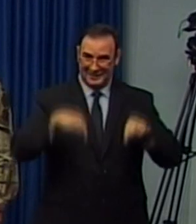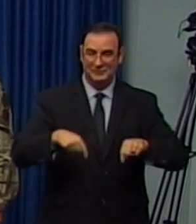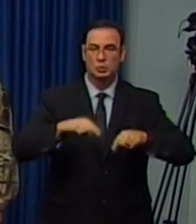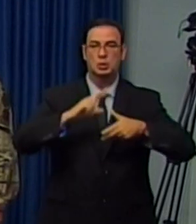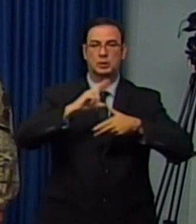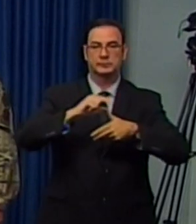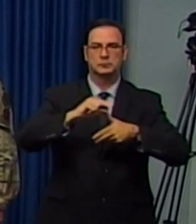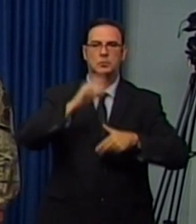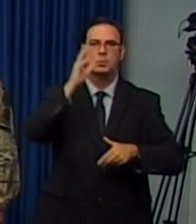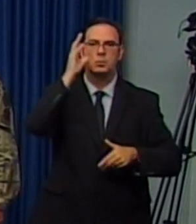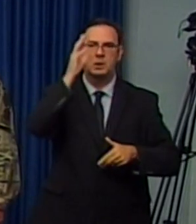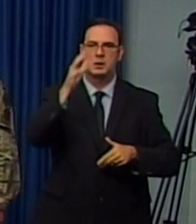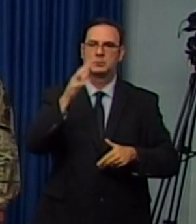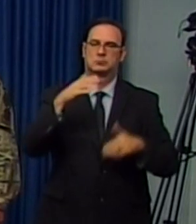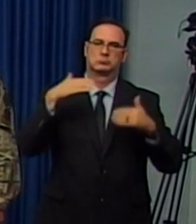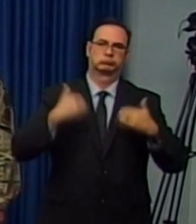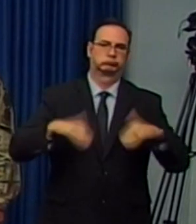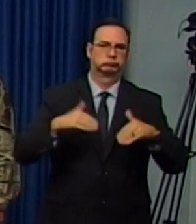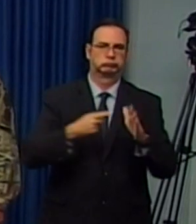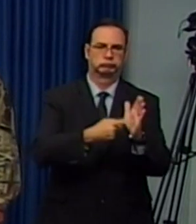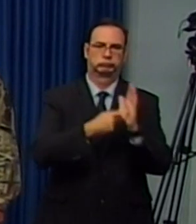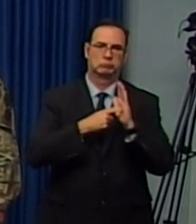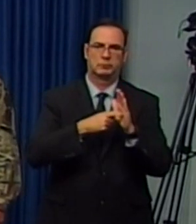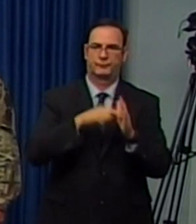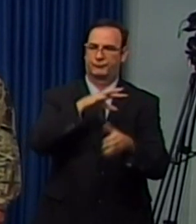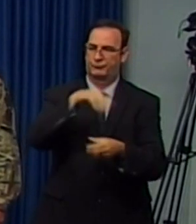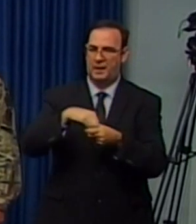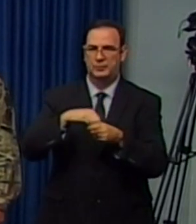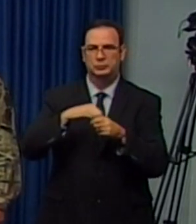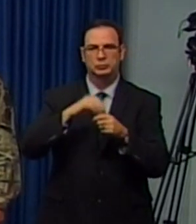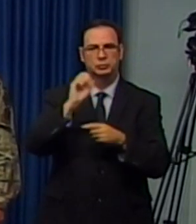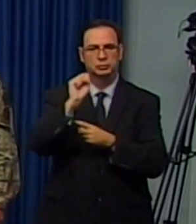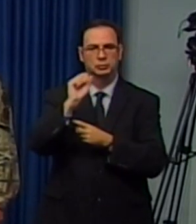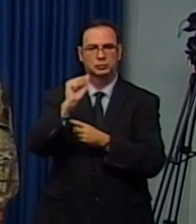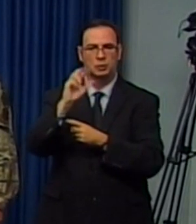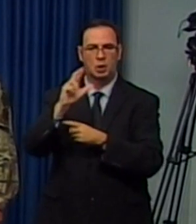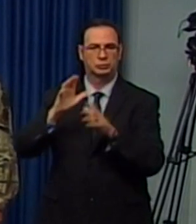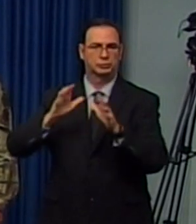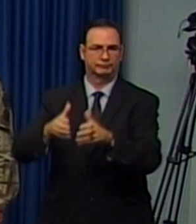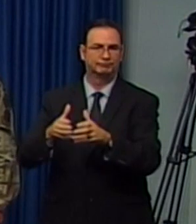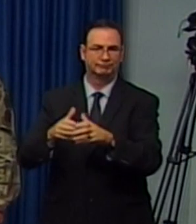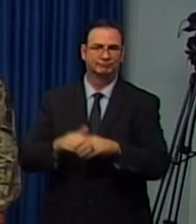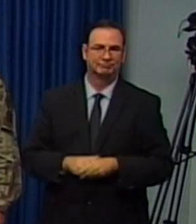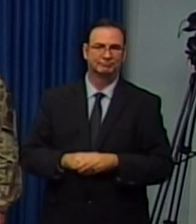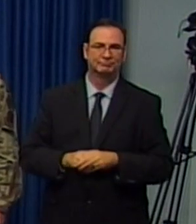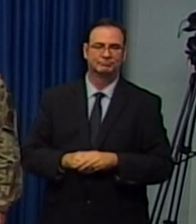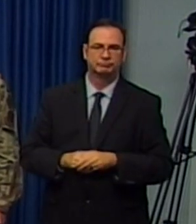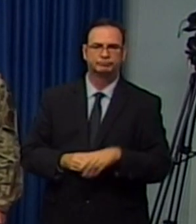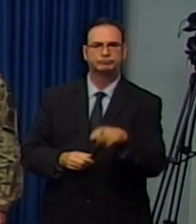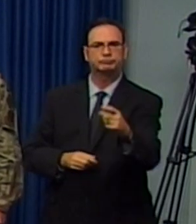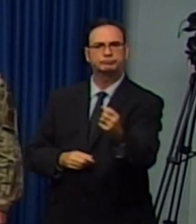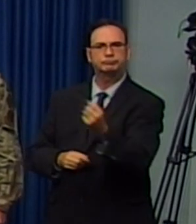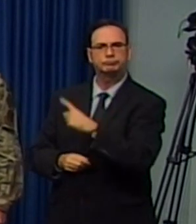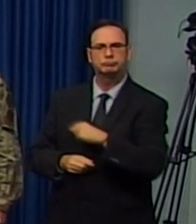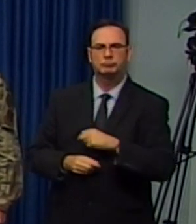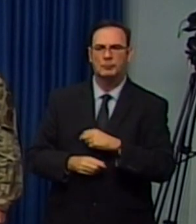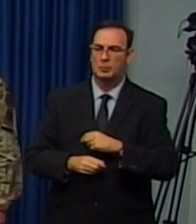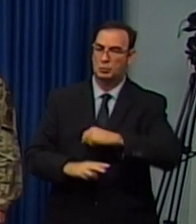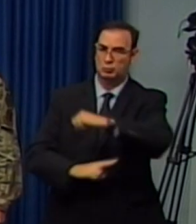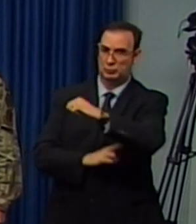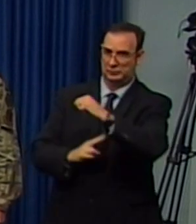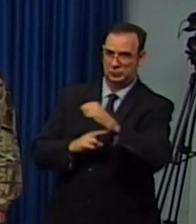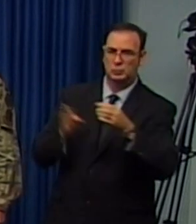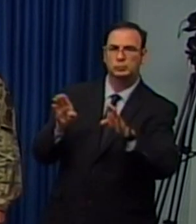for search and rescue. I mean, that's just going to happen. Regarding the bridge closure, especially in the barrier